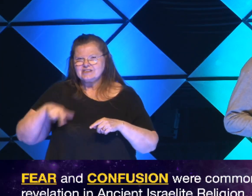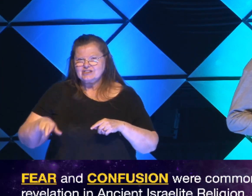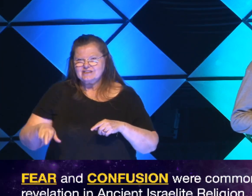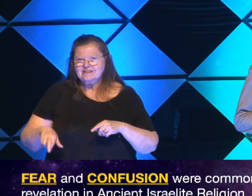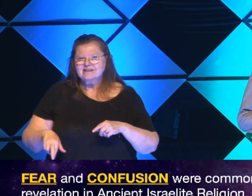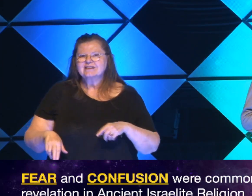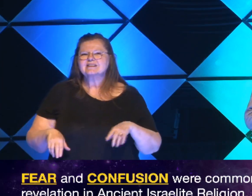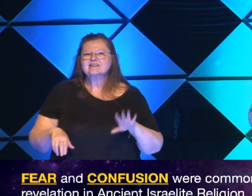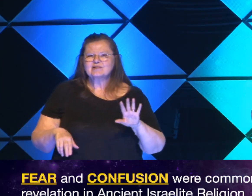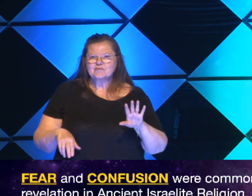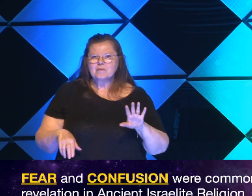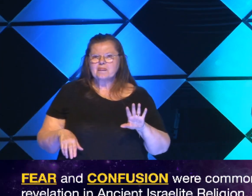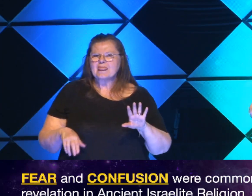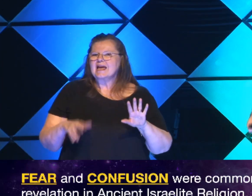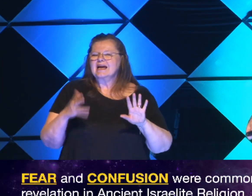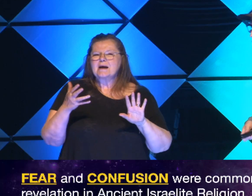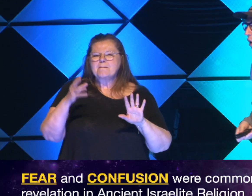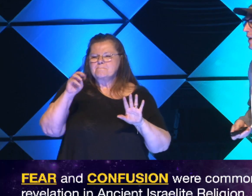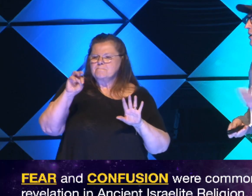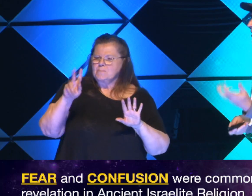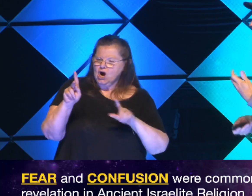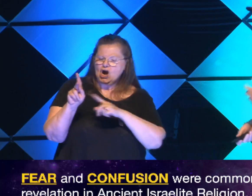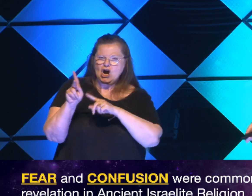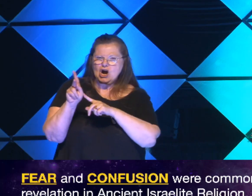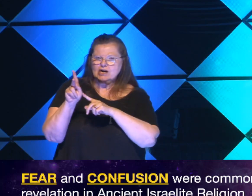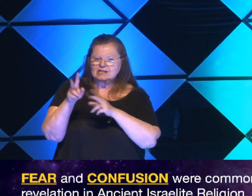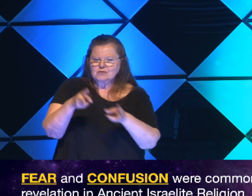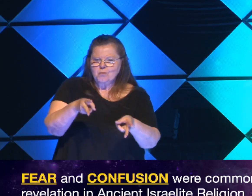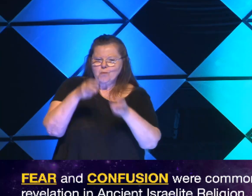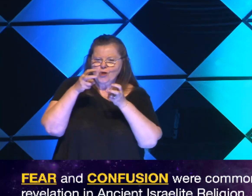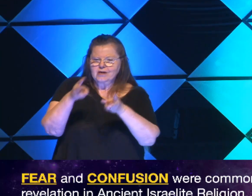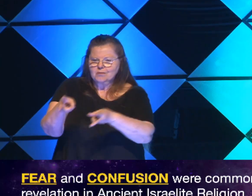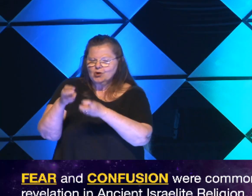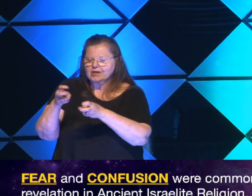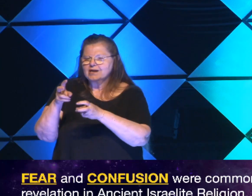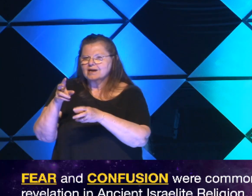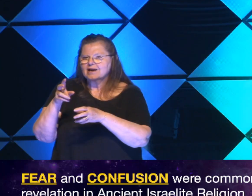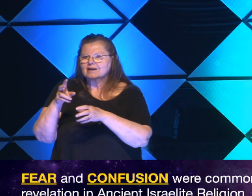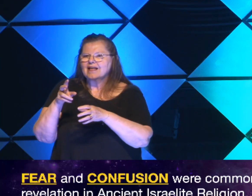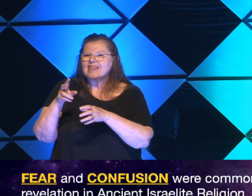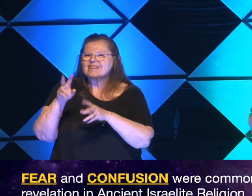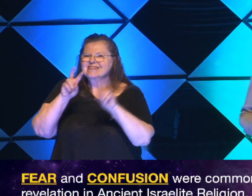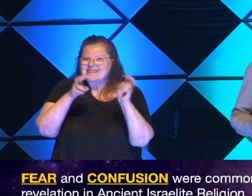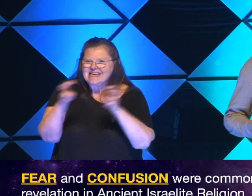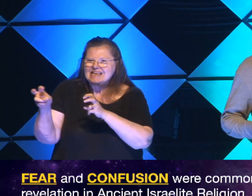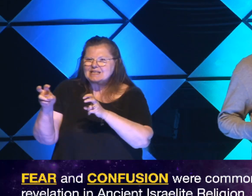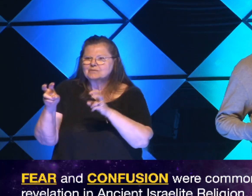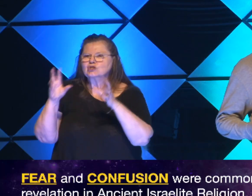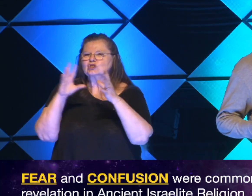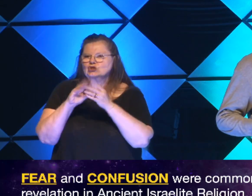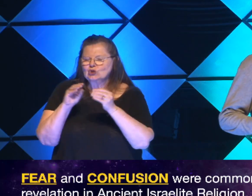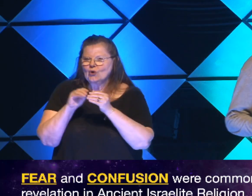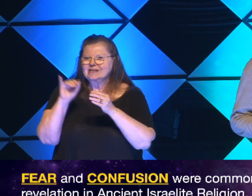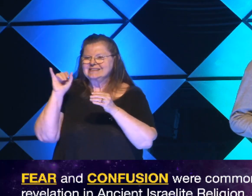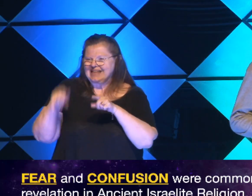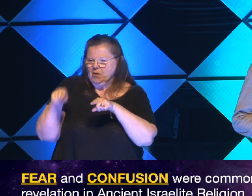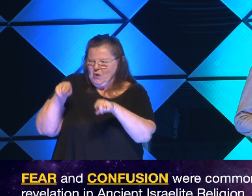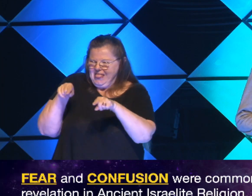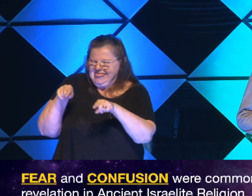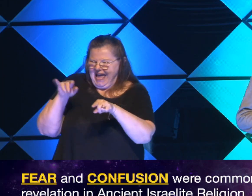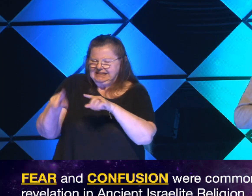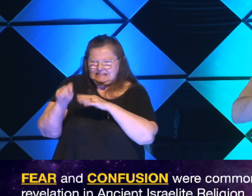right? Mark is drawing on common themes in stories that he would have been handed, that he would have